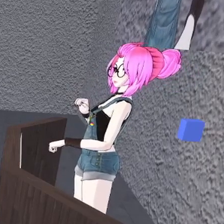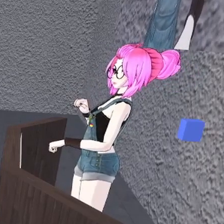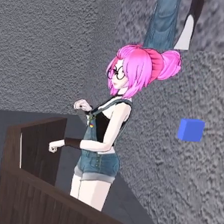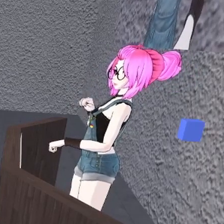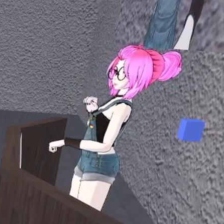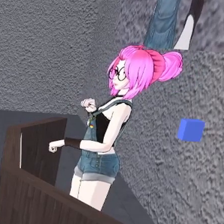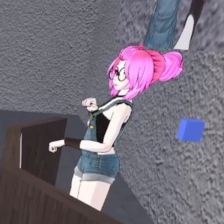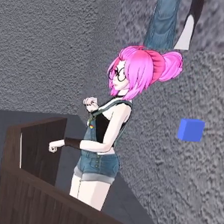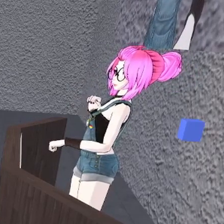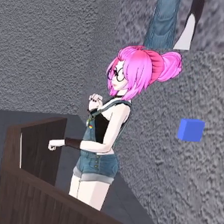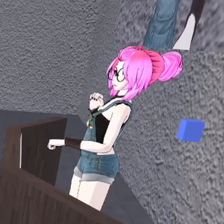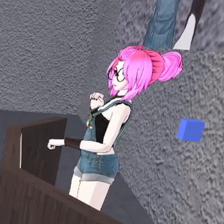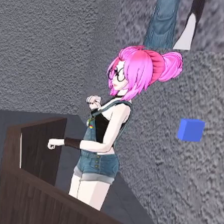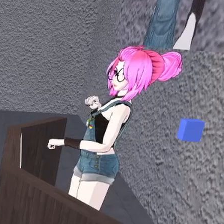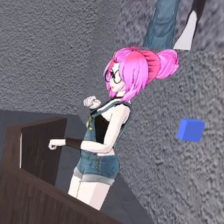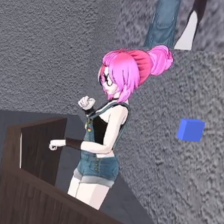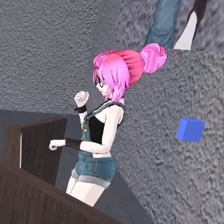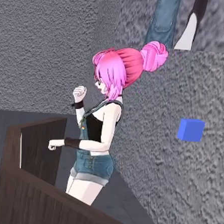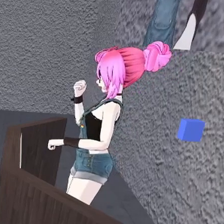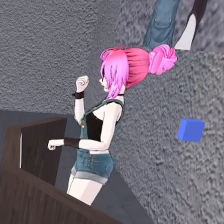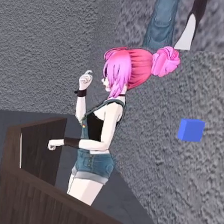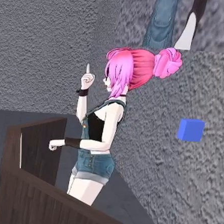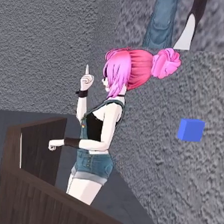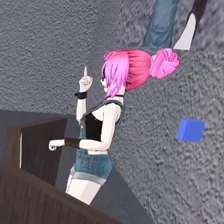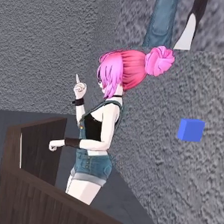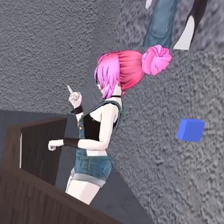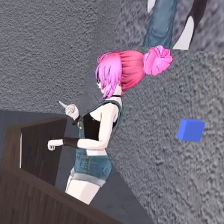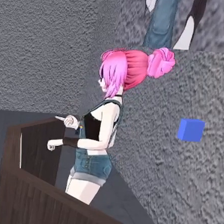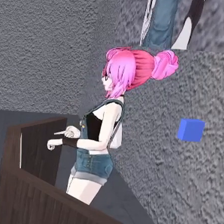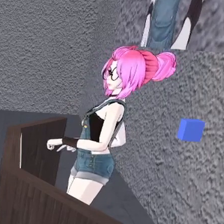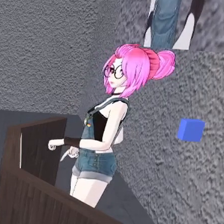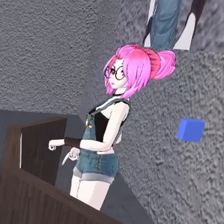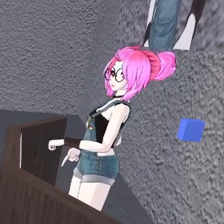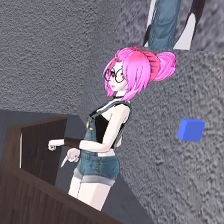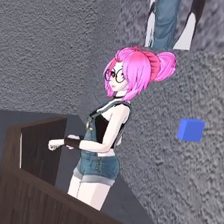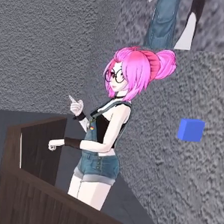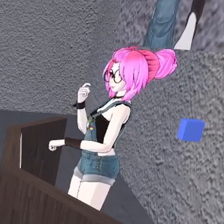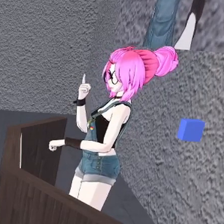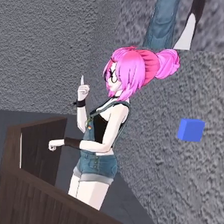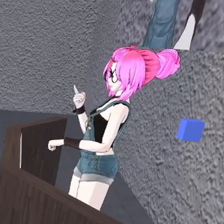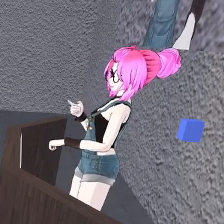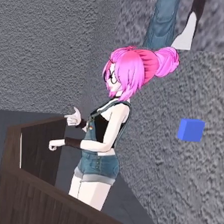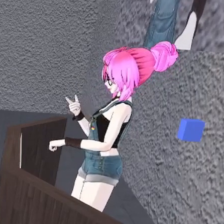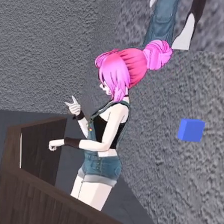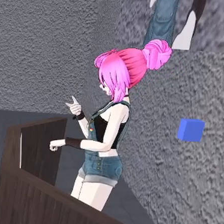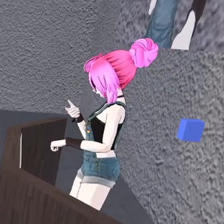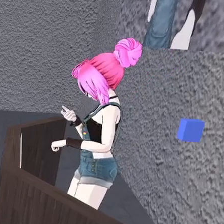girls continue to play baseball, but the men were like, "Oh, you shouldn't play baseball," and so they create the softball hazard, the West